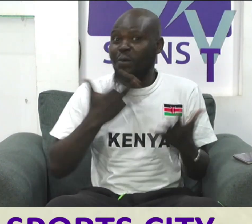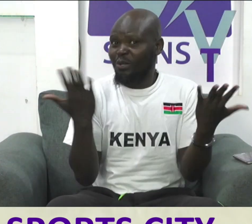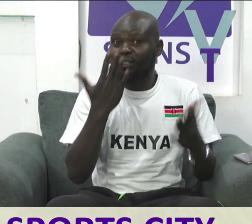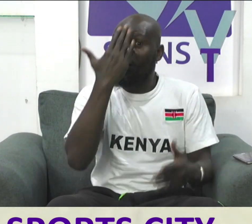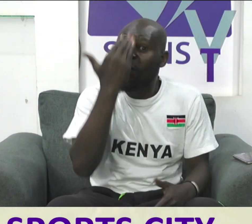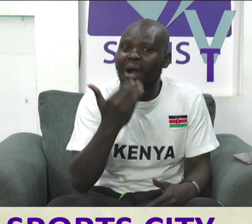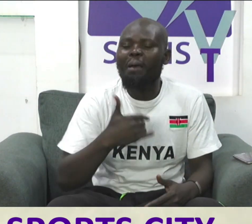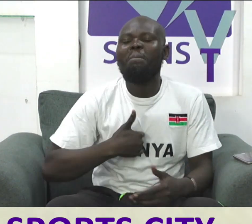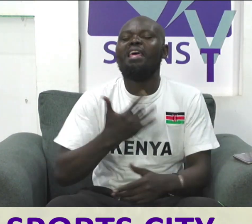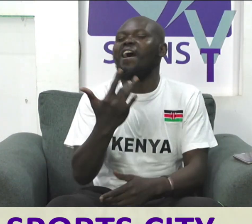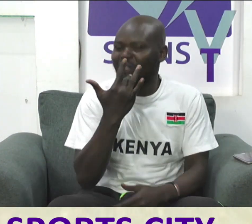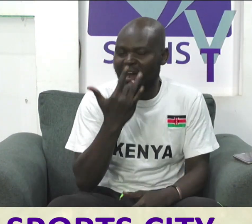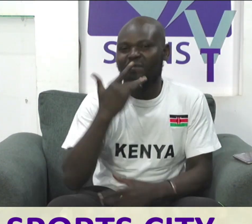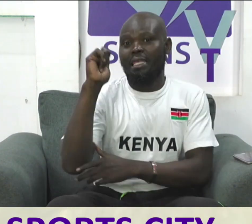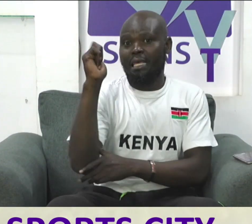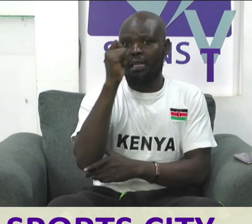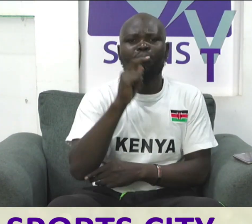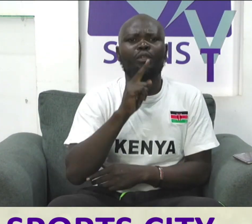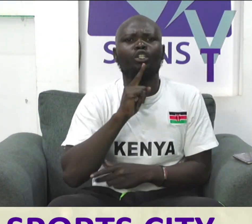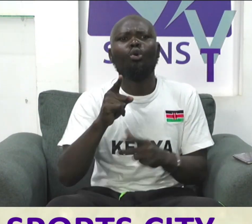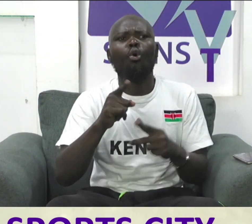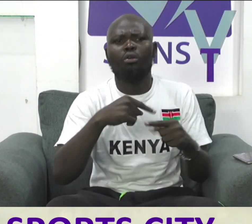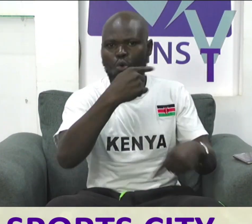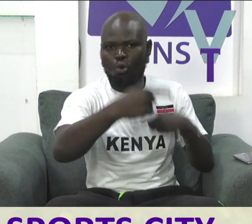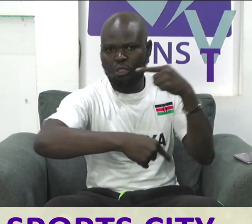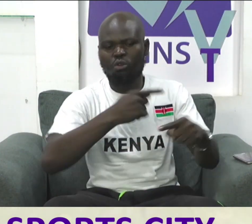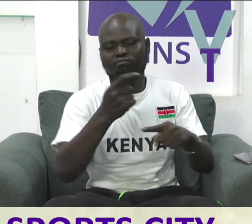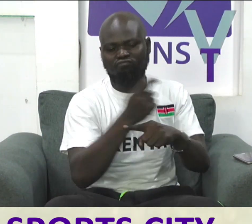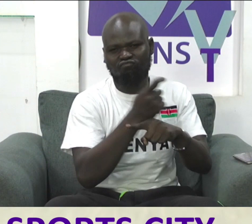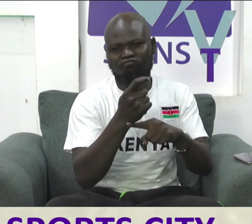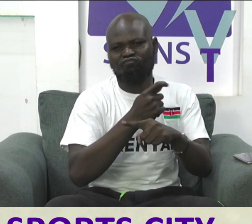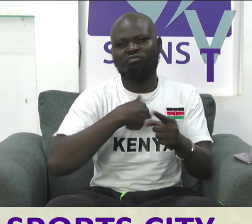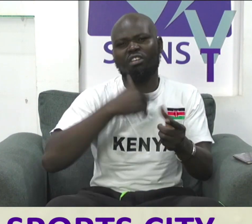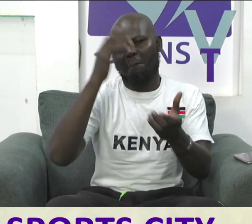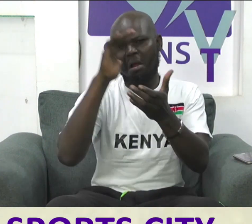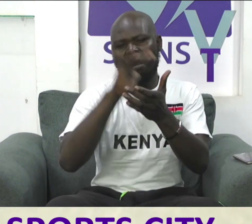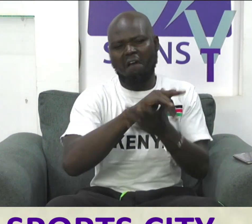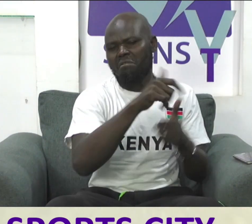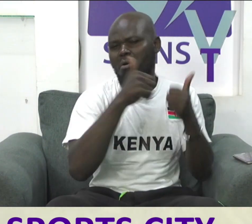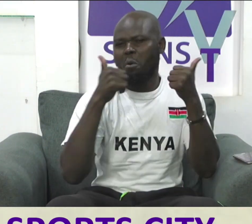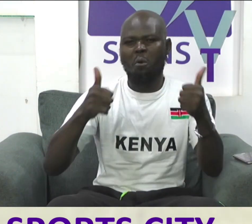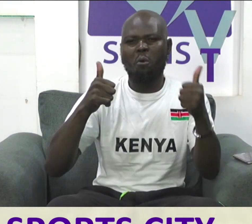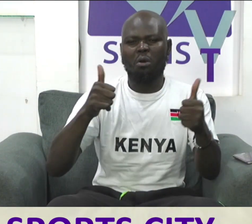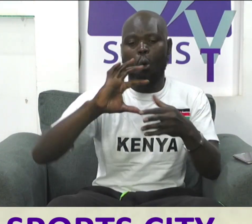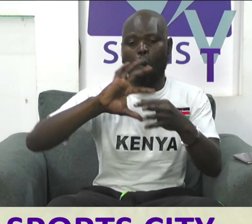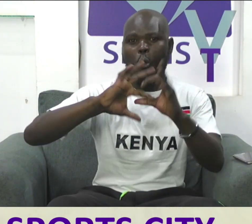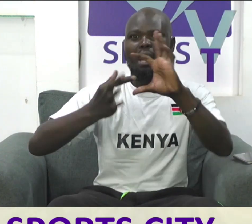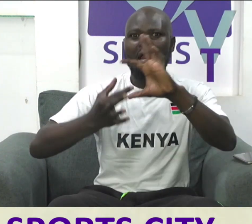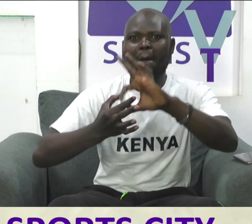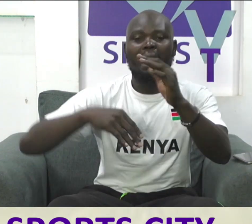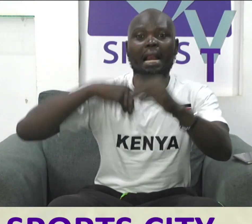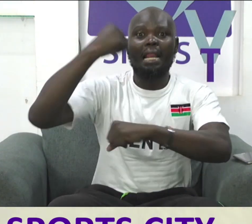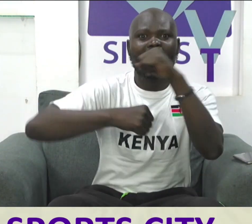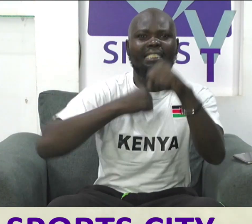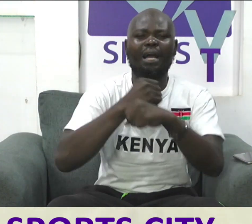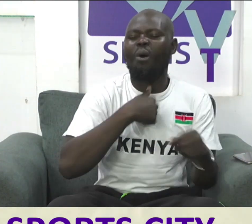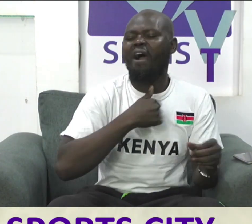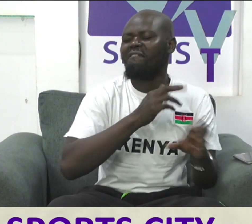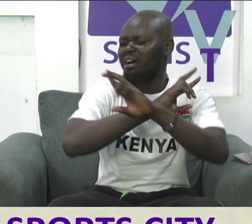I'm very proud to be a Kenyan, and Kenya is my favorite country. So, and I believe that with